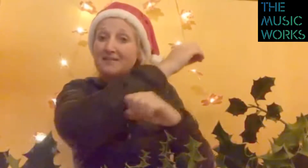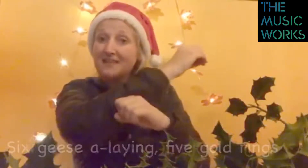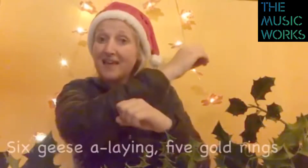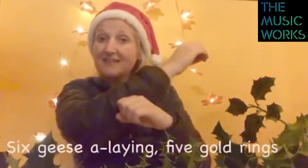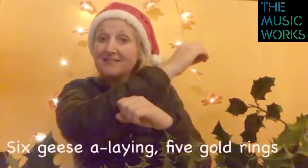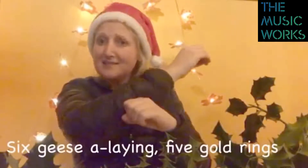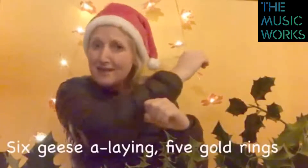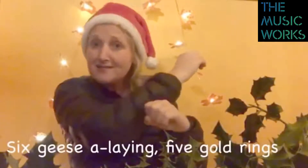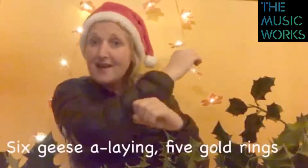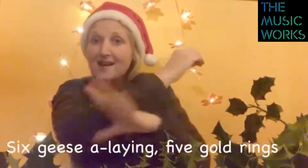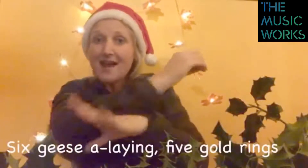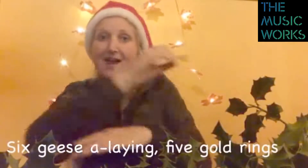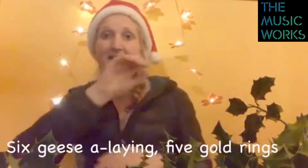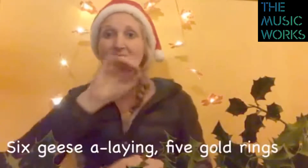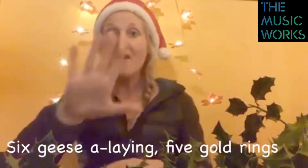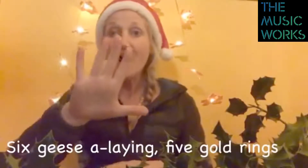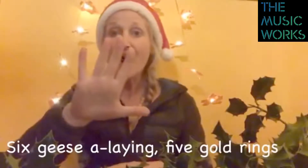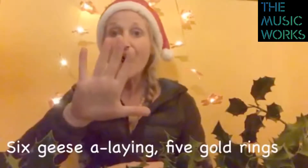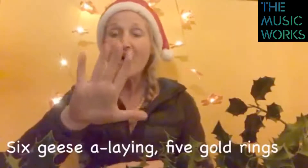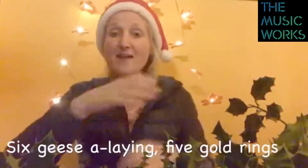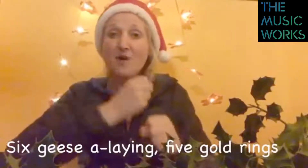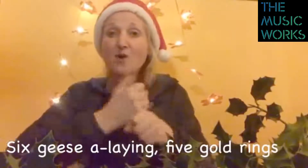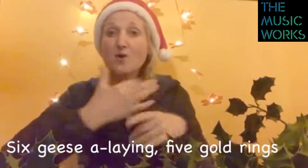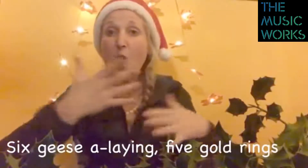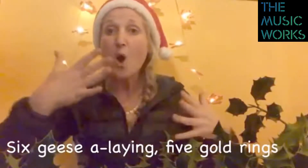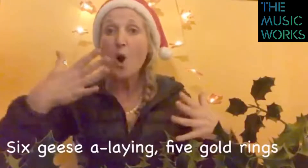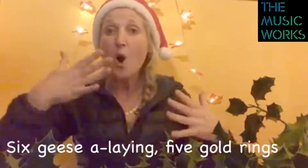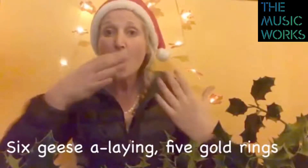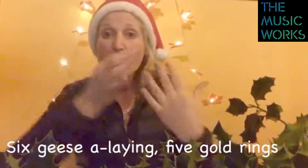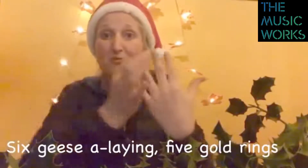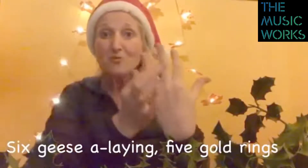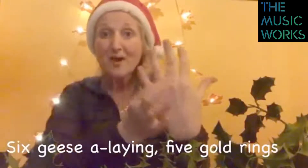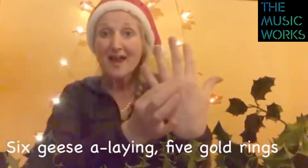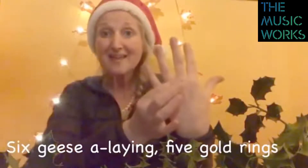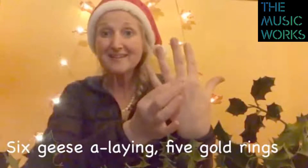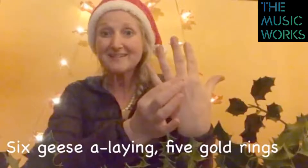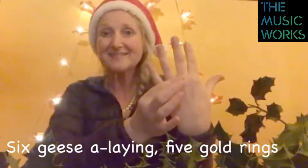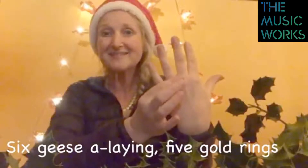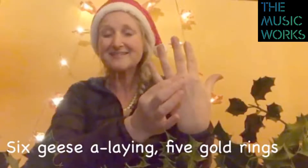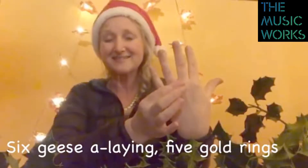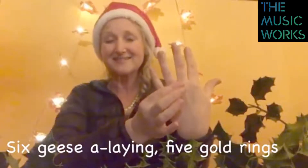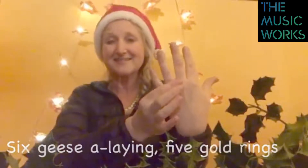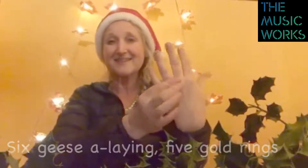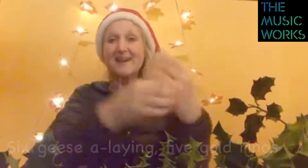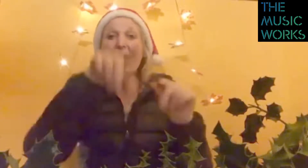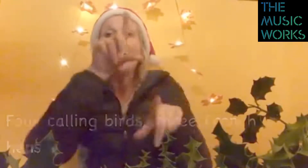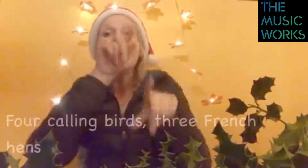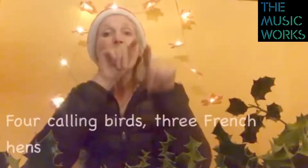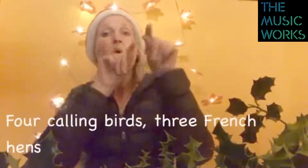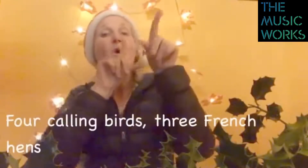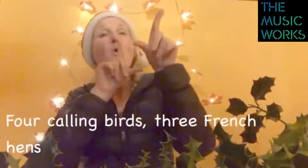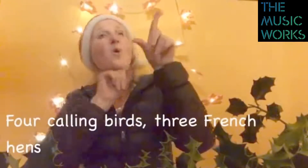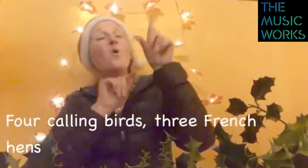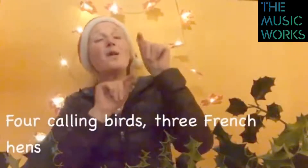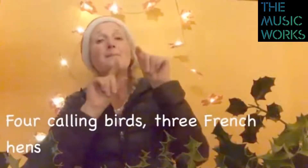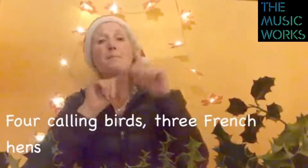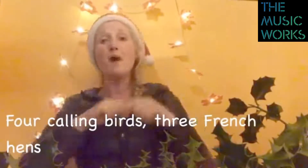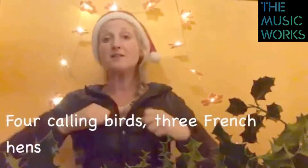six geese are laying, five gold rings, four calling birds,